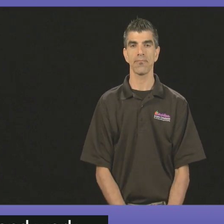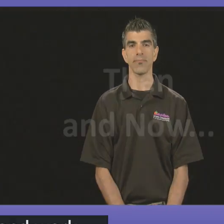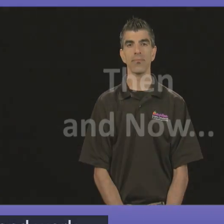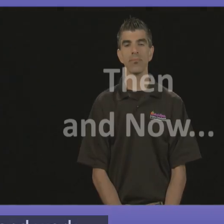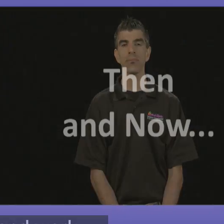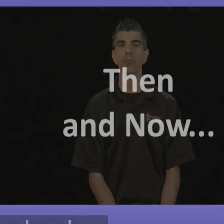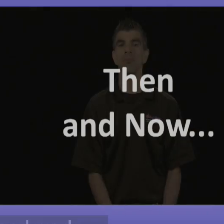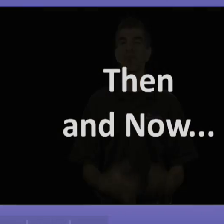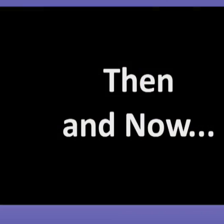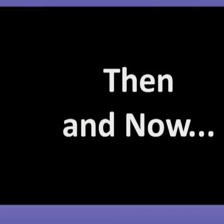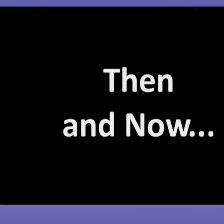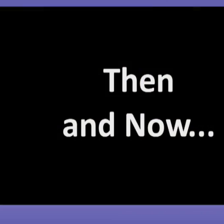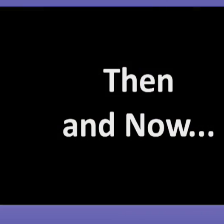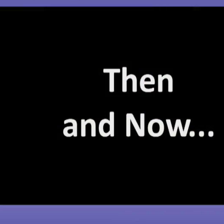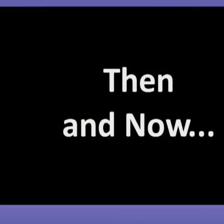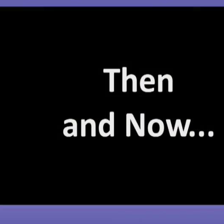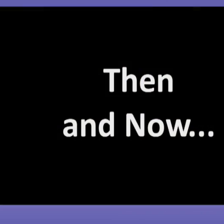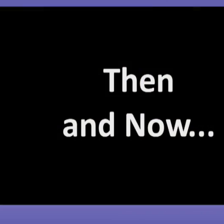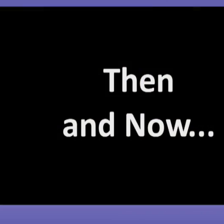requirements.